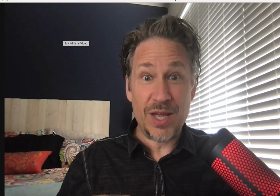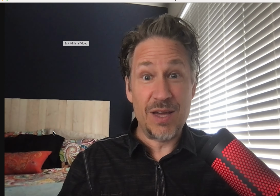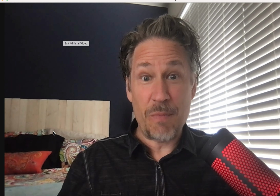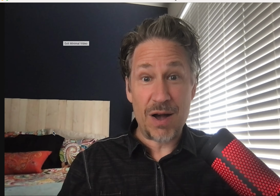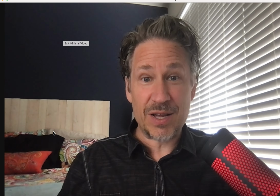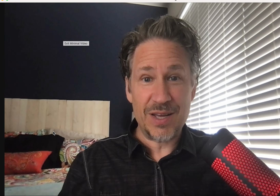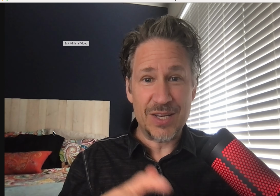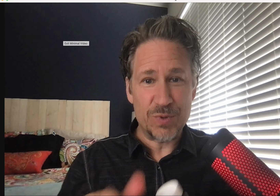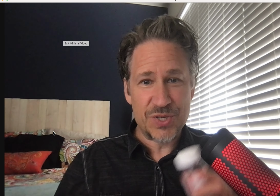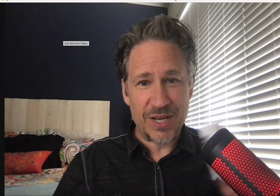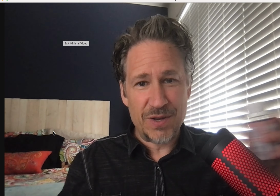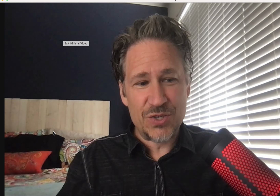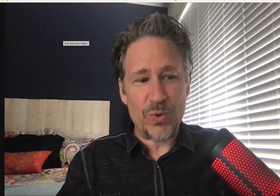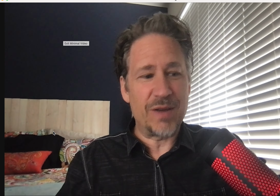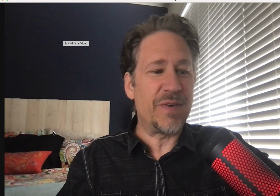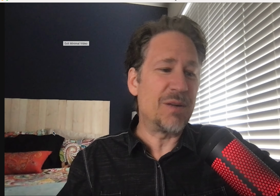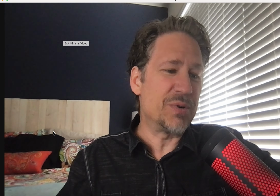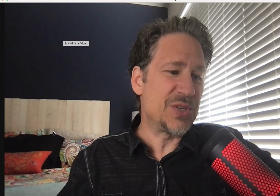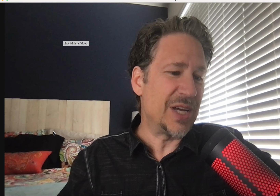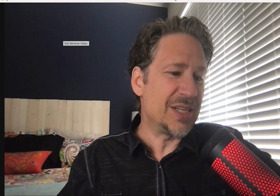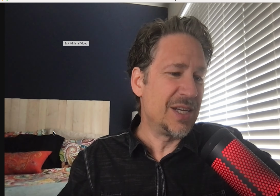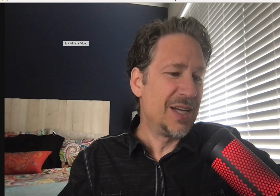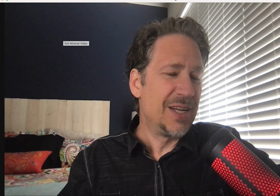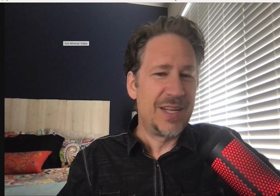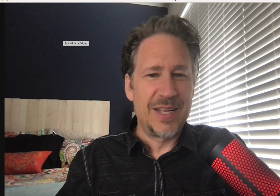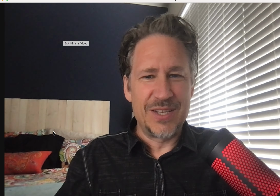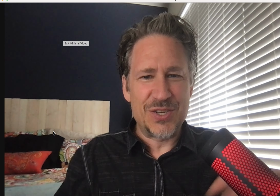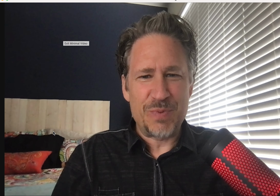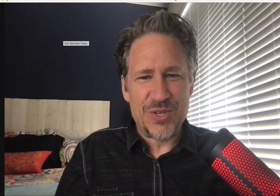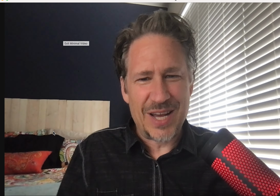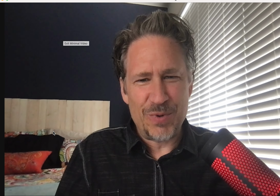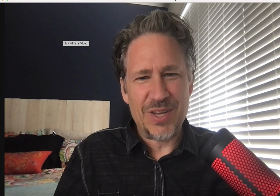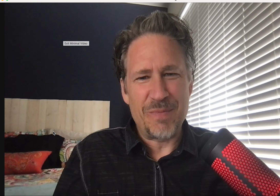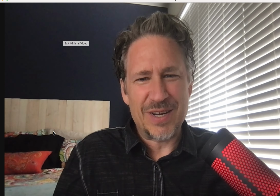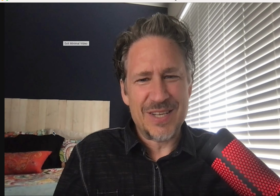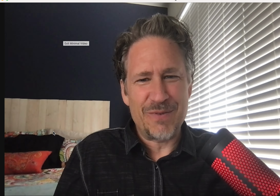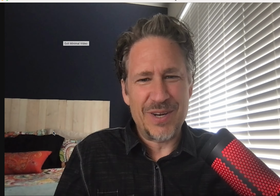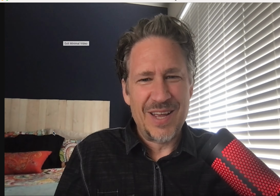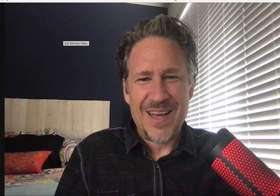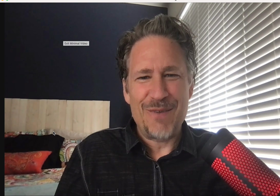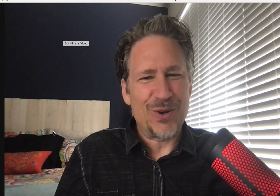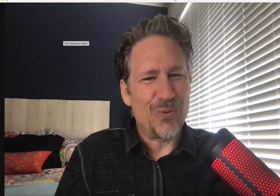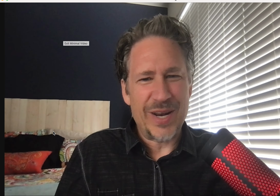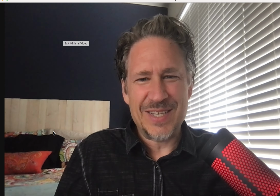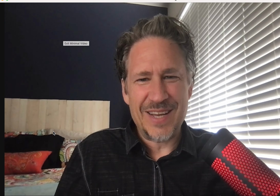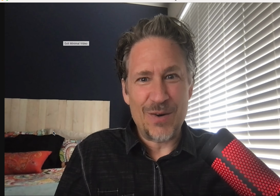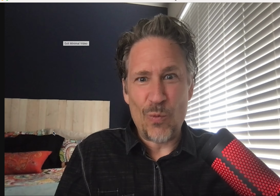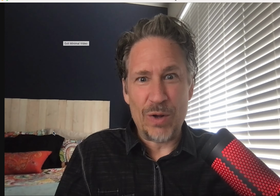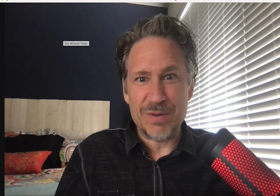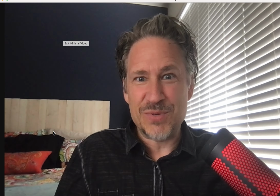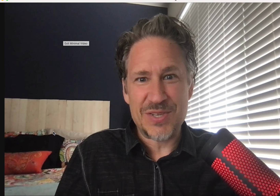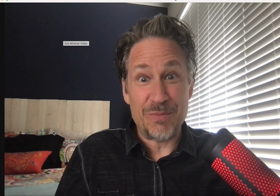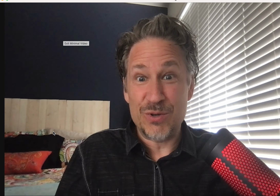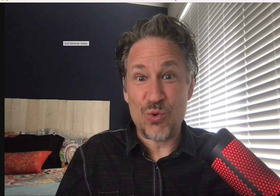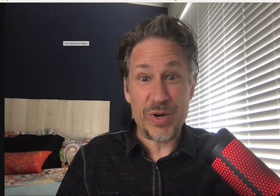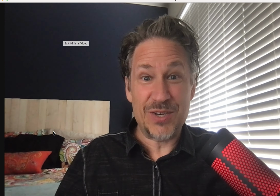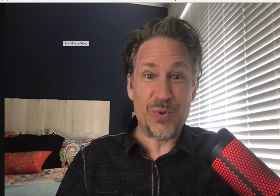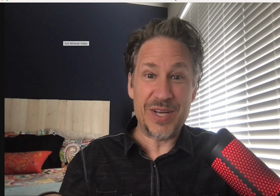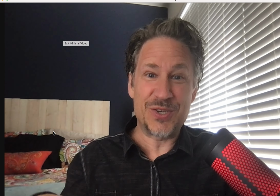code KIMOK and you will save 25%. This has been Chad with Kimok7. Have a great day and welcome